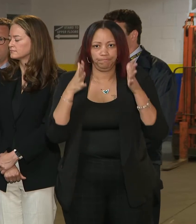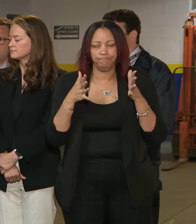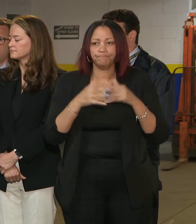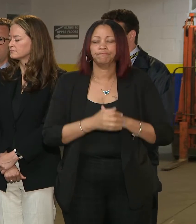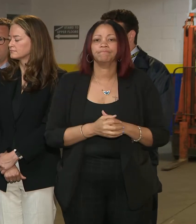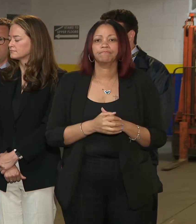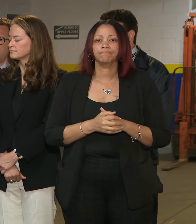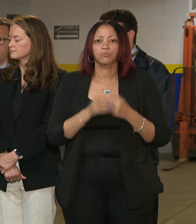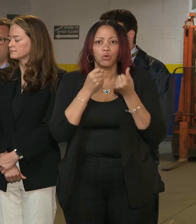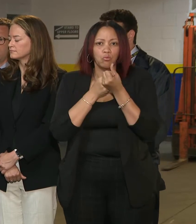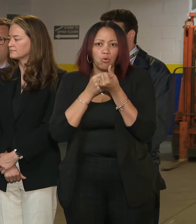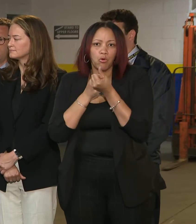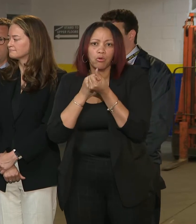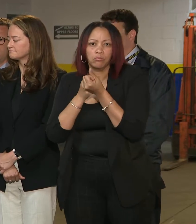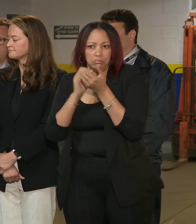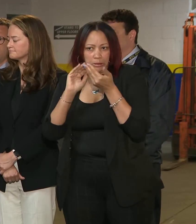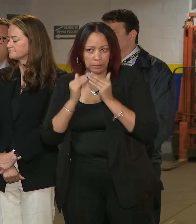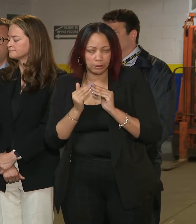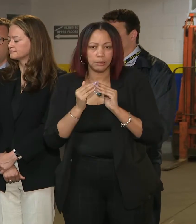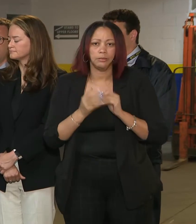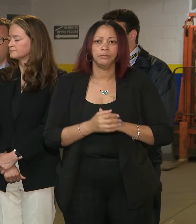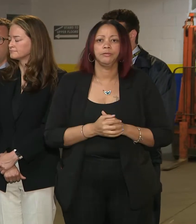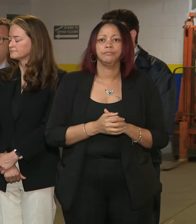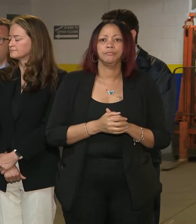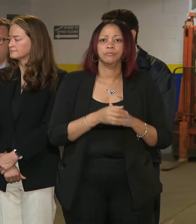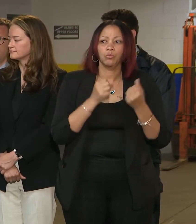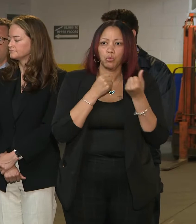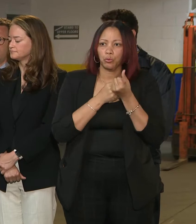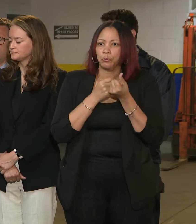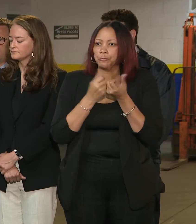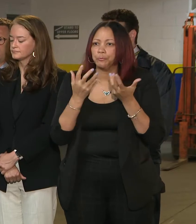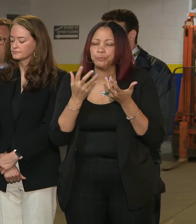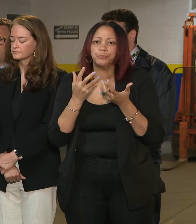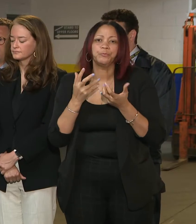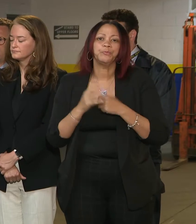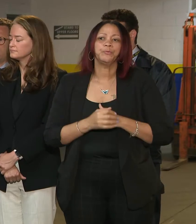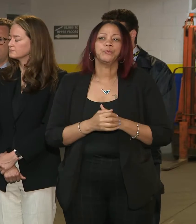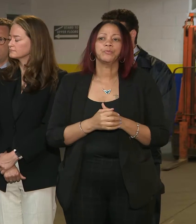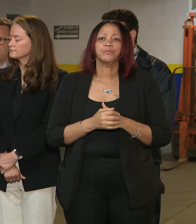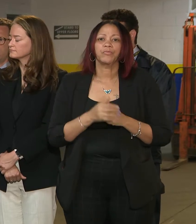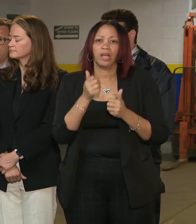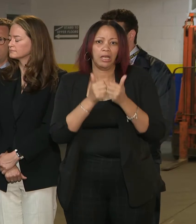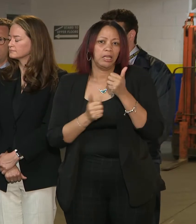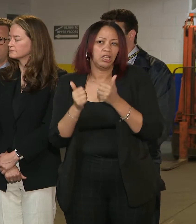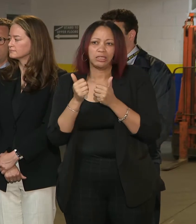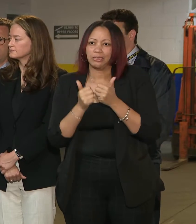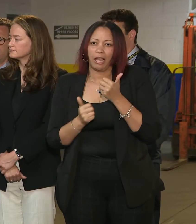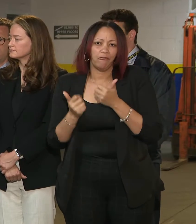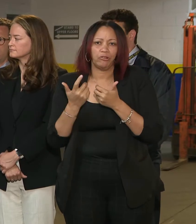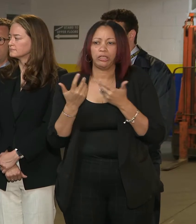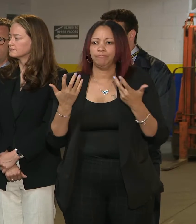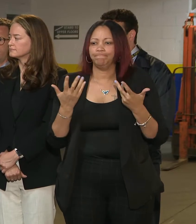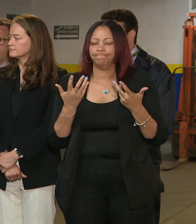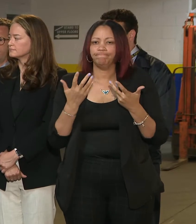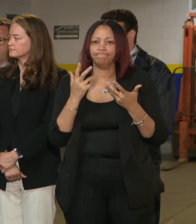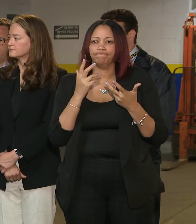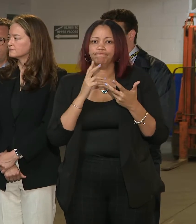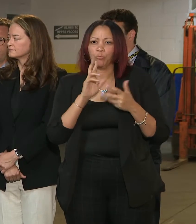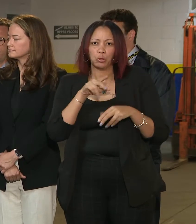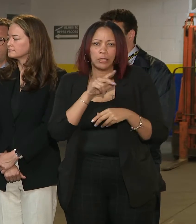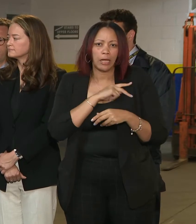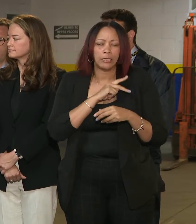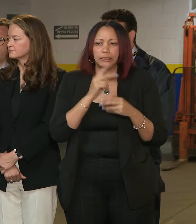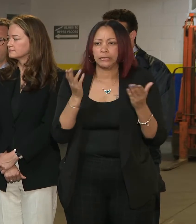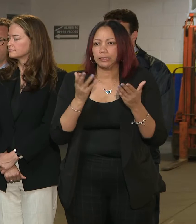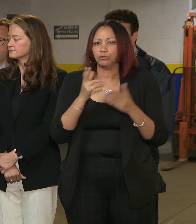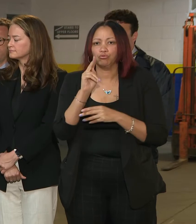are supported by the city. We are supported by practically each and every personality